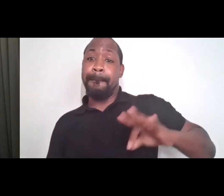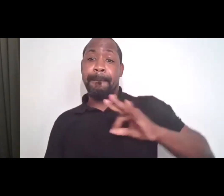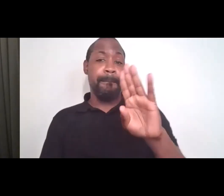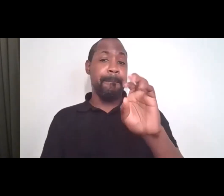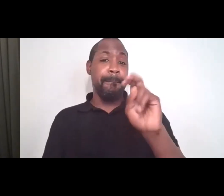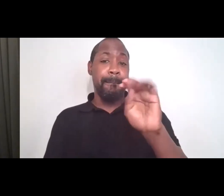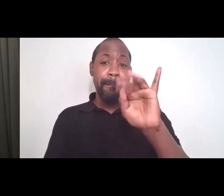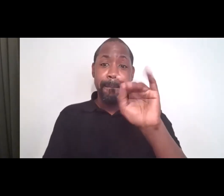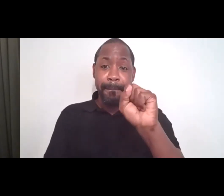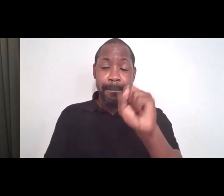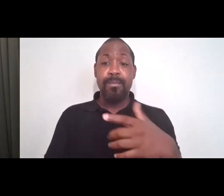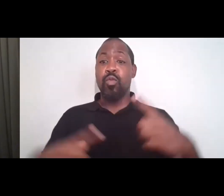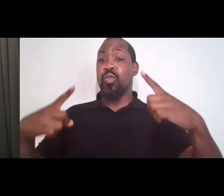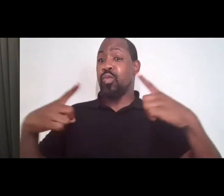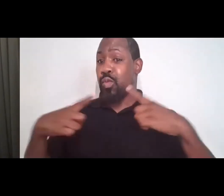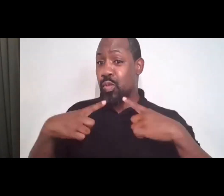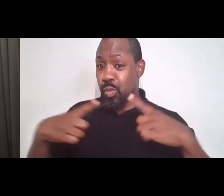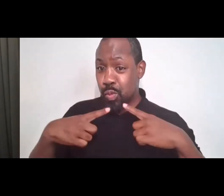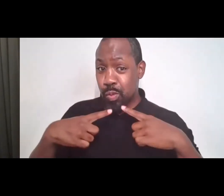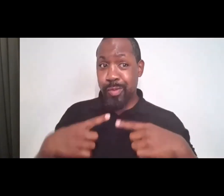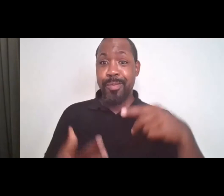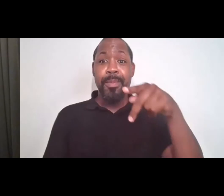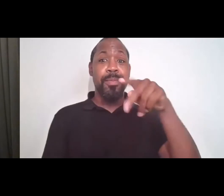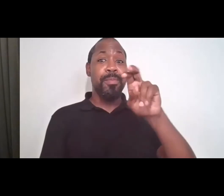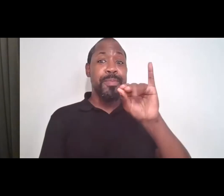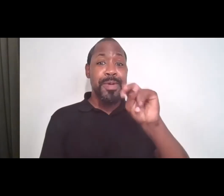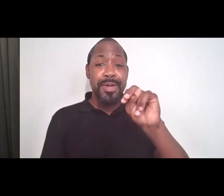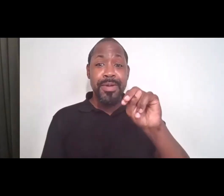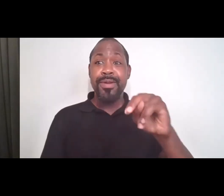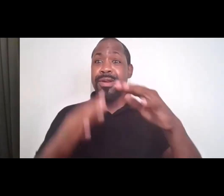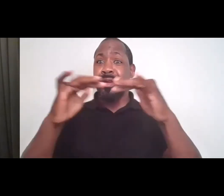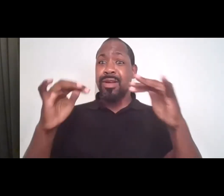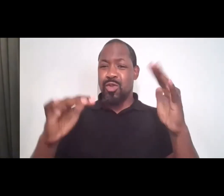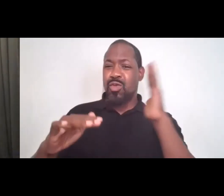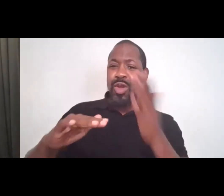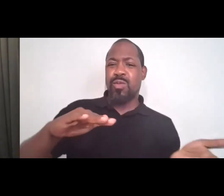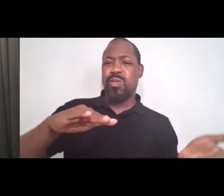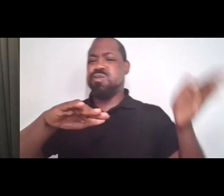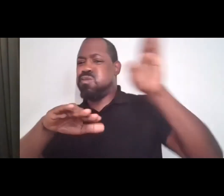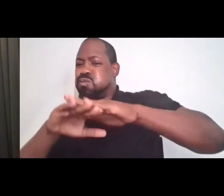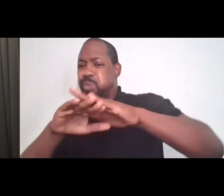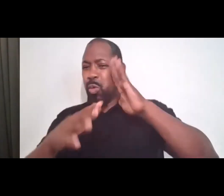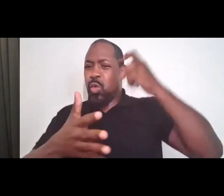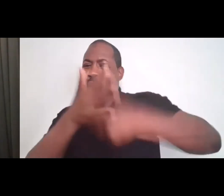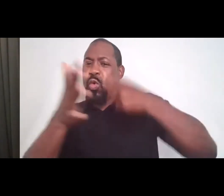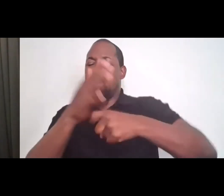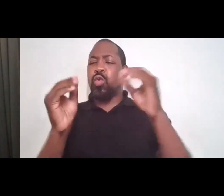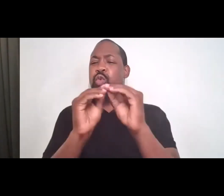that with the benefits, retirement, vacation time, it would be